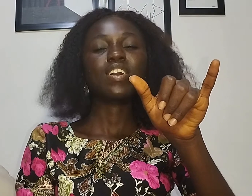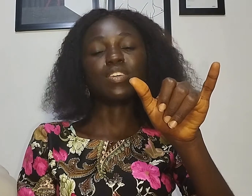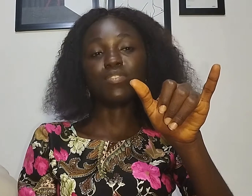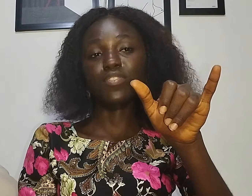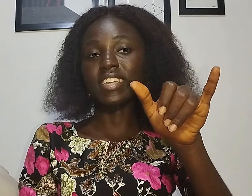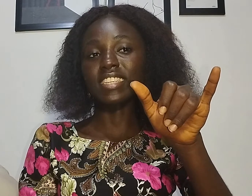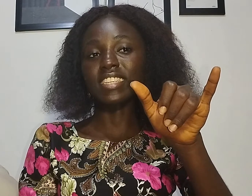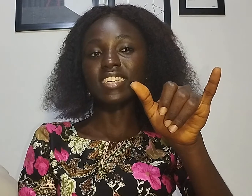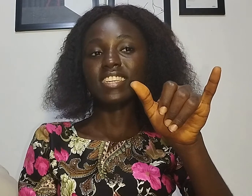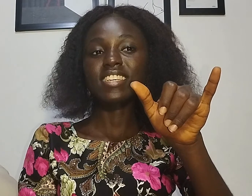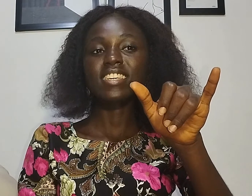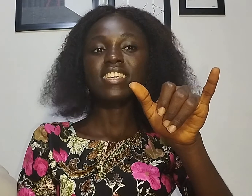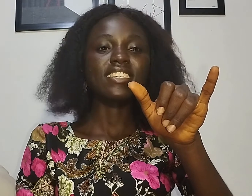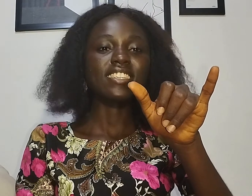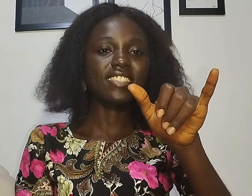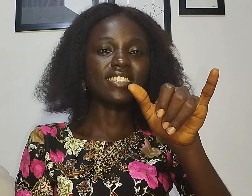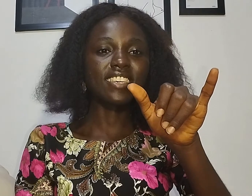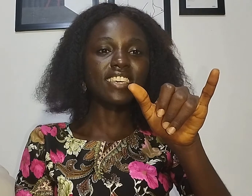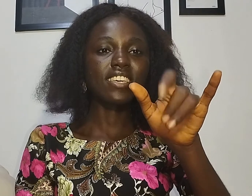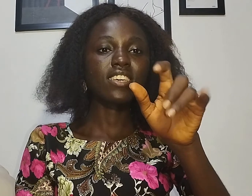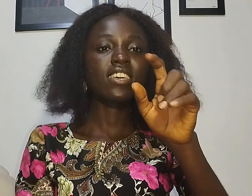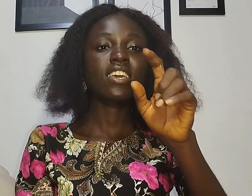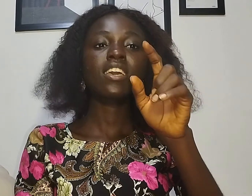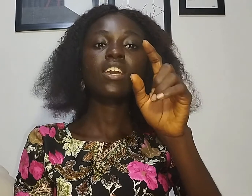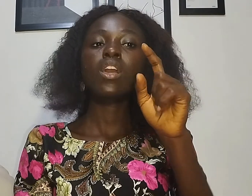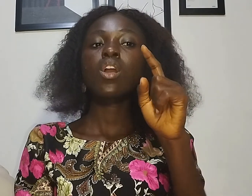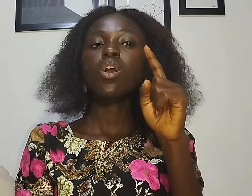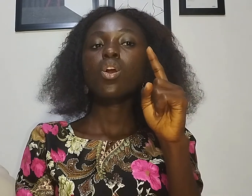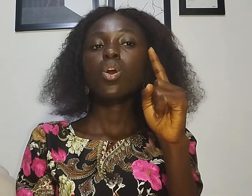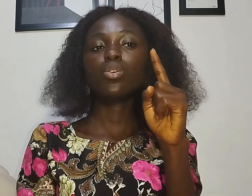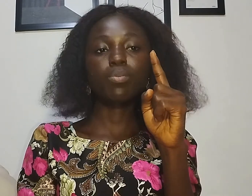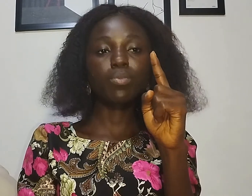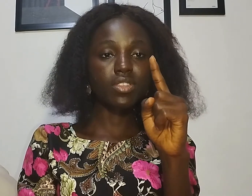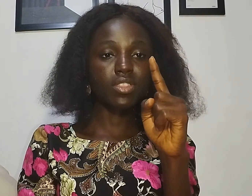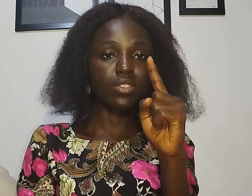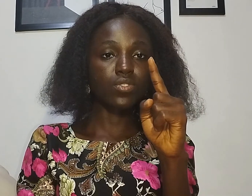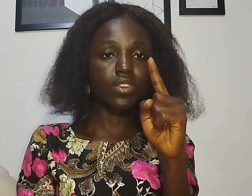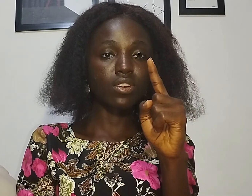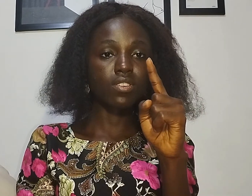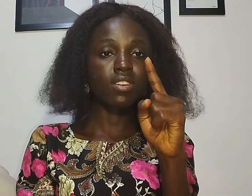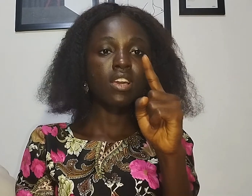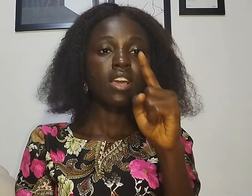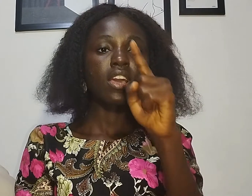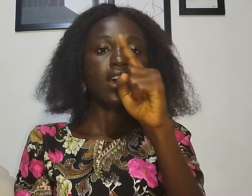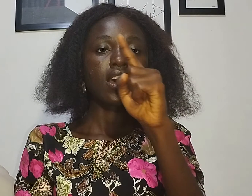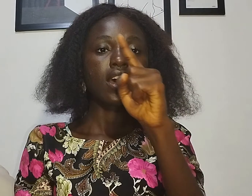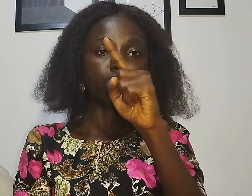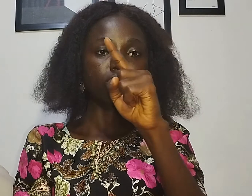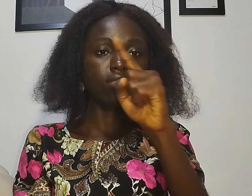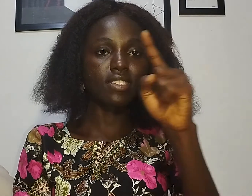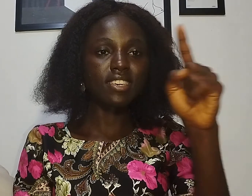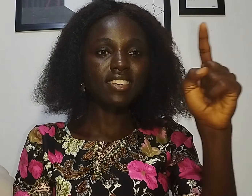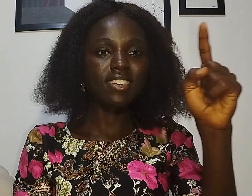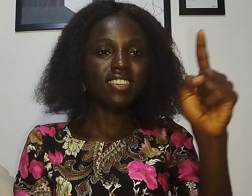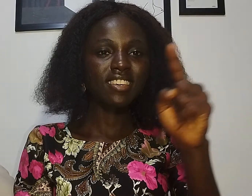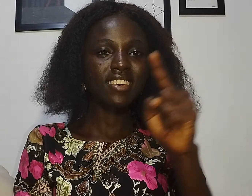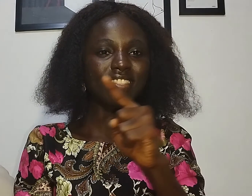And finally, Z. Hold up your index finger and draw Z in the